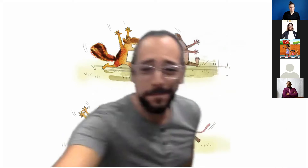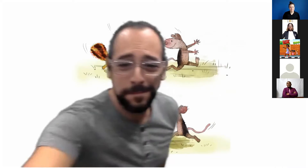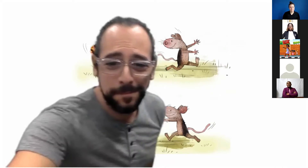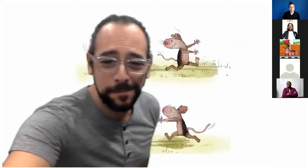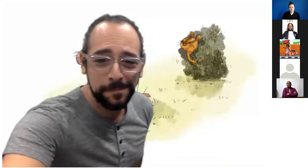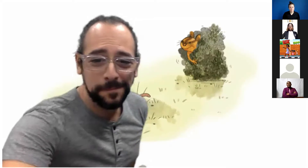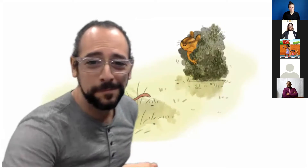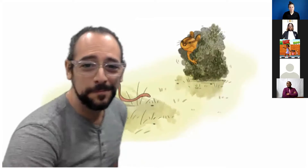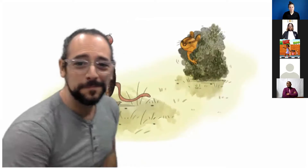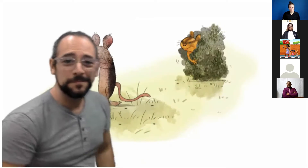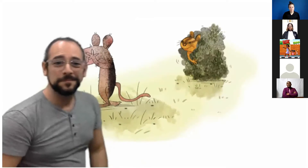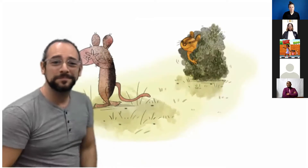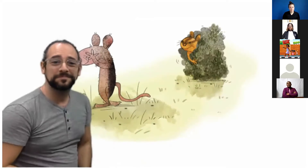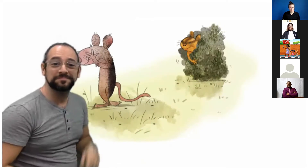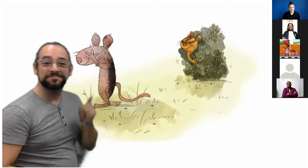together.